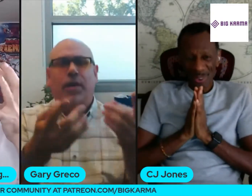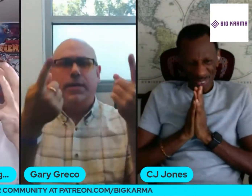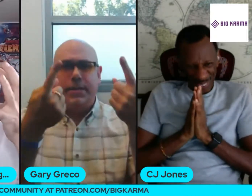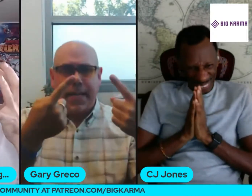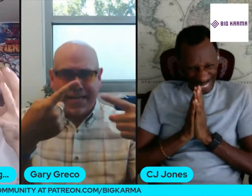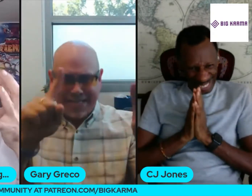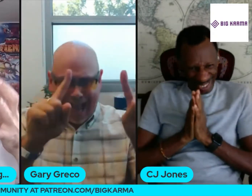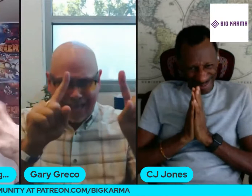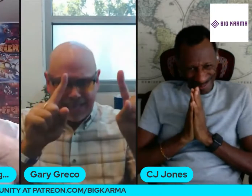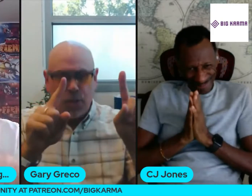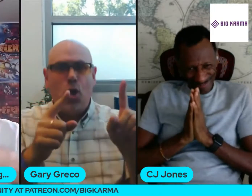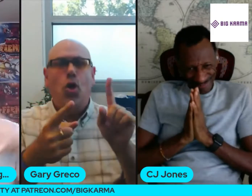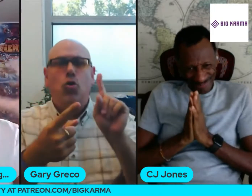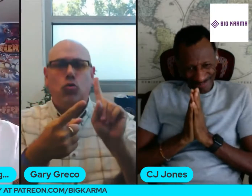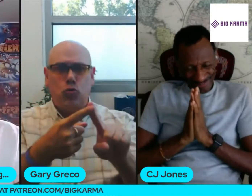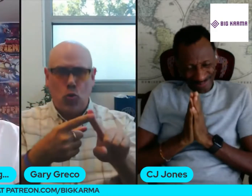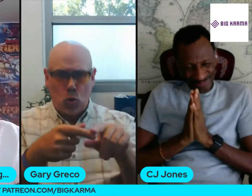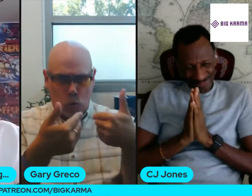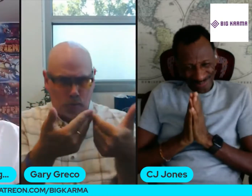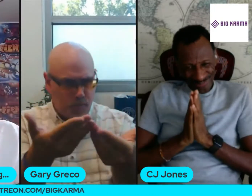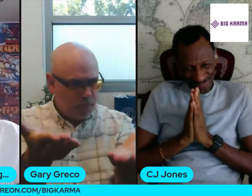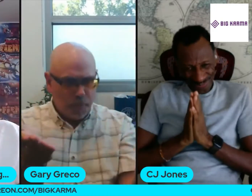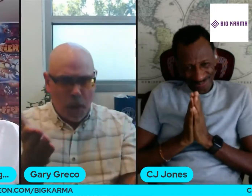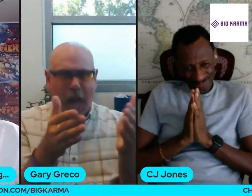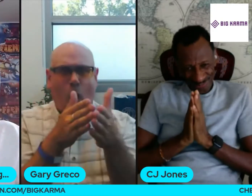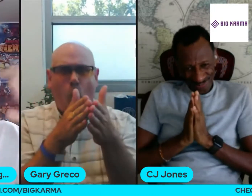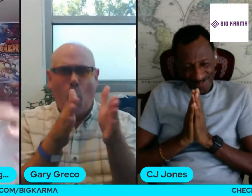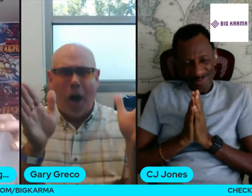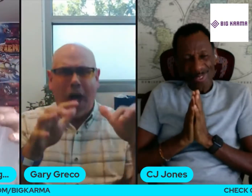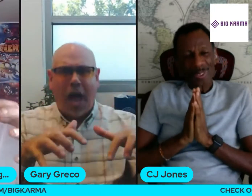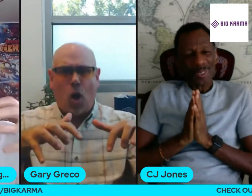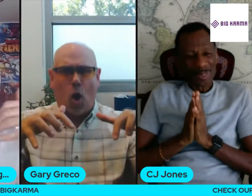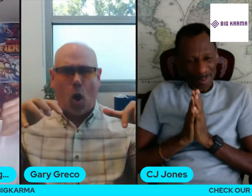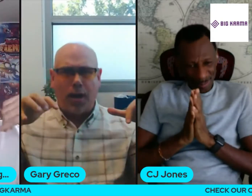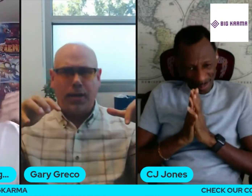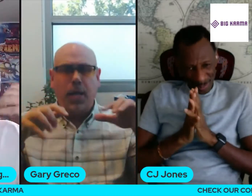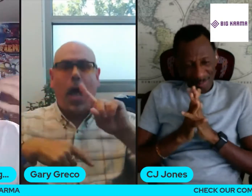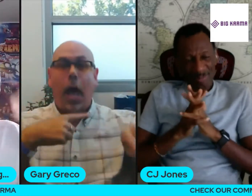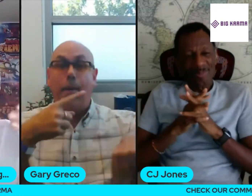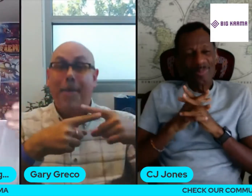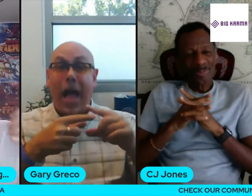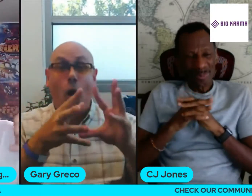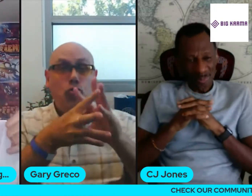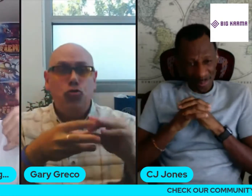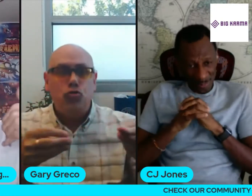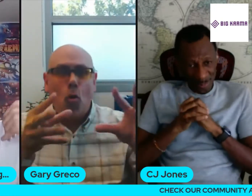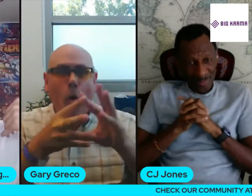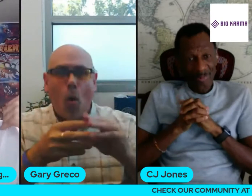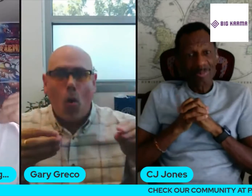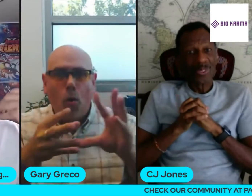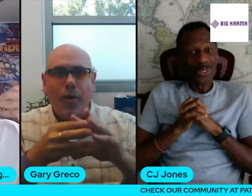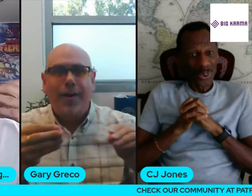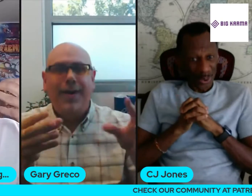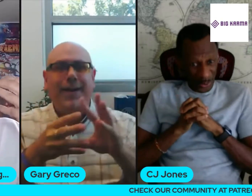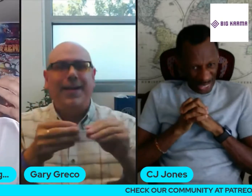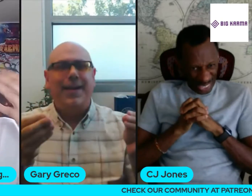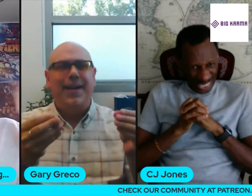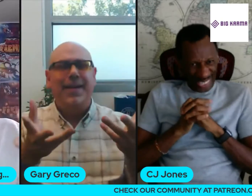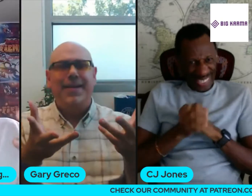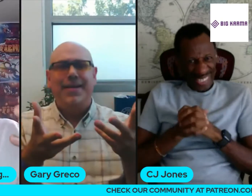catering to a wide audience about stories that are great and that have